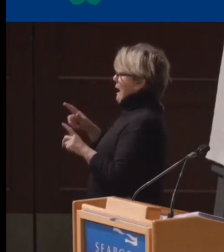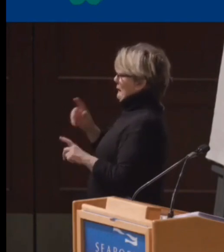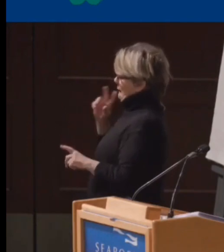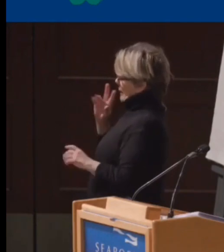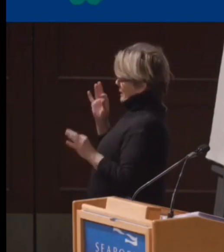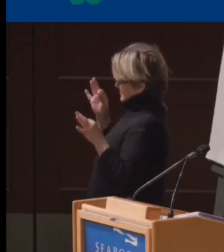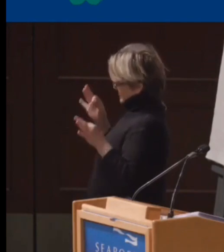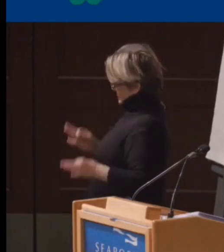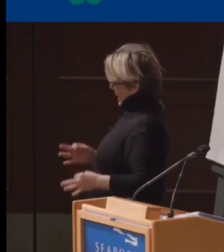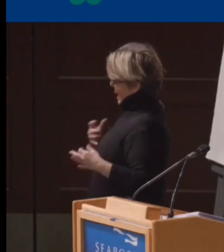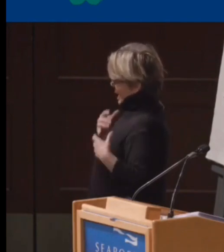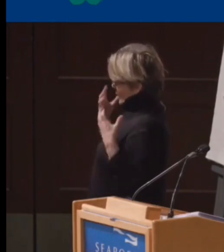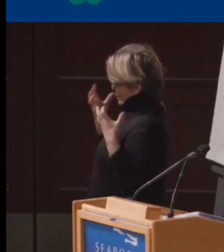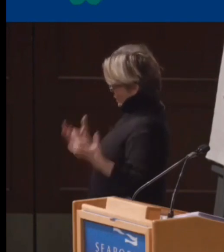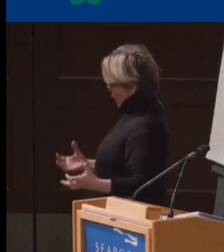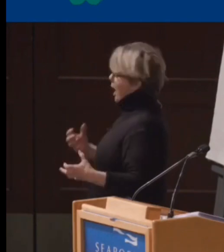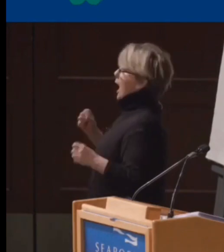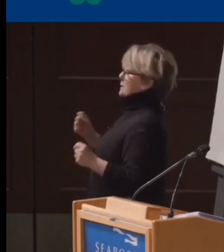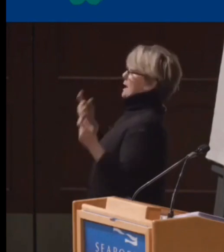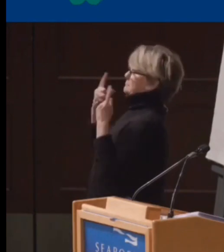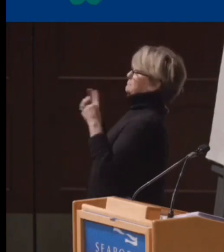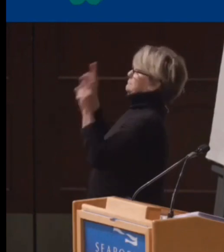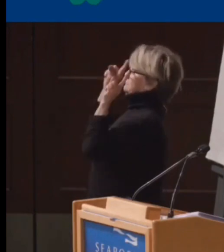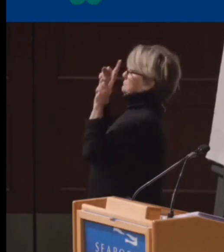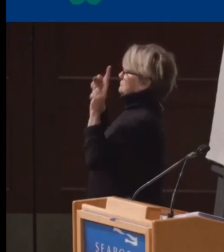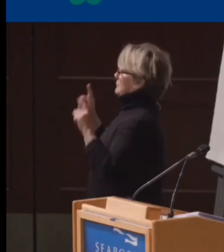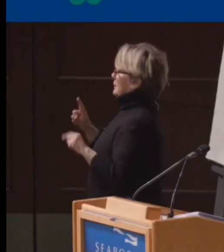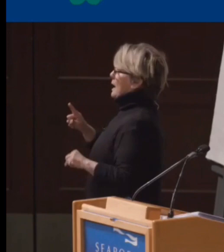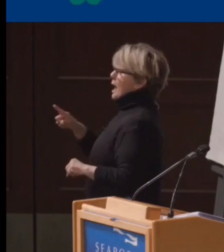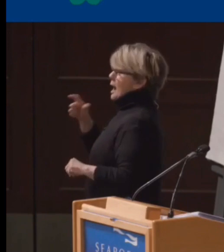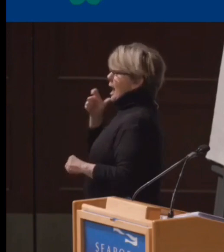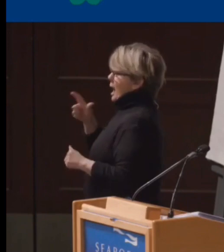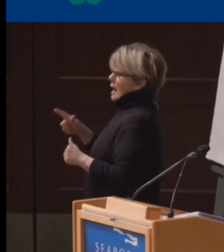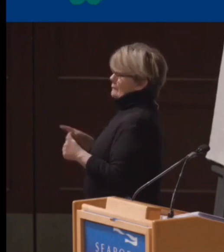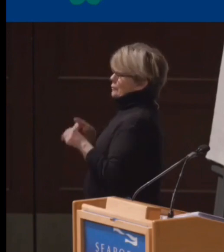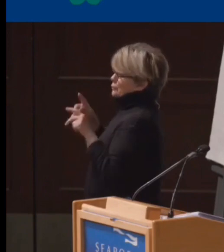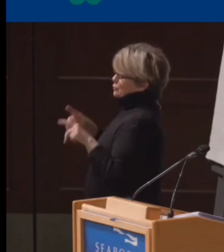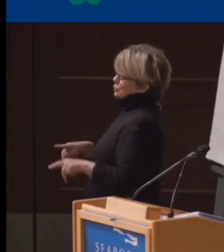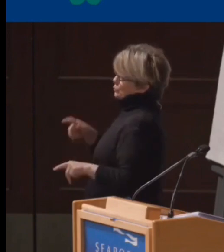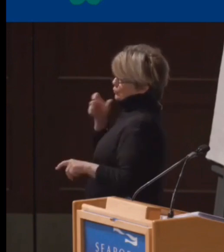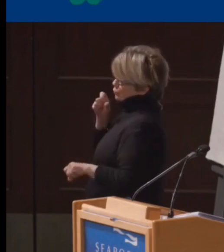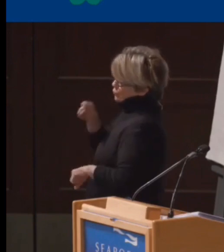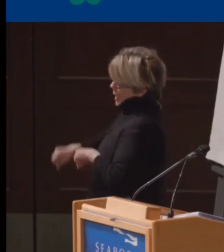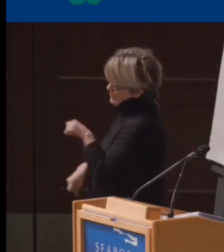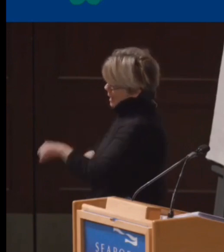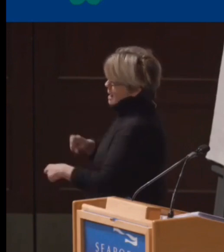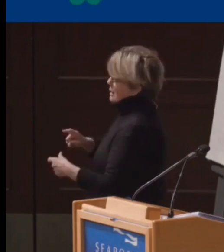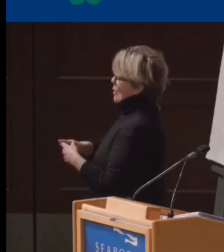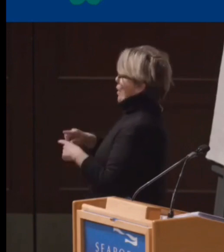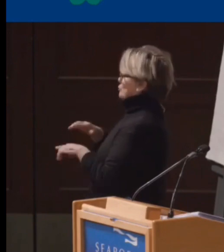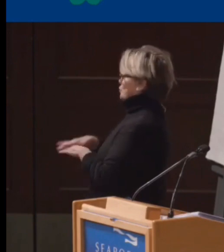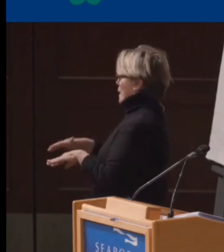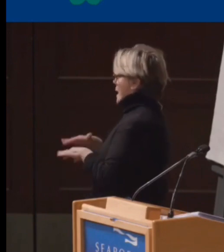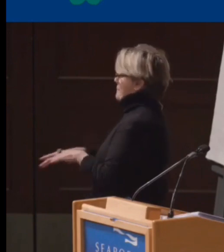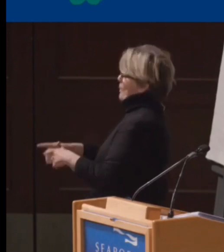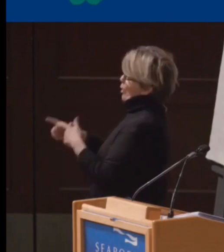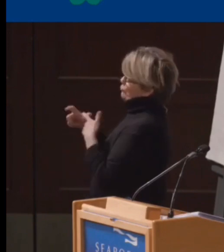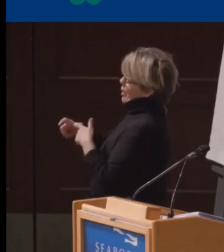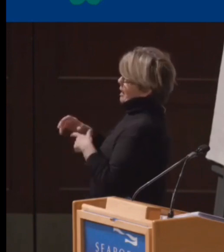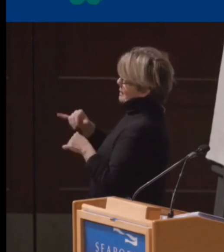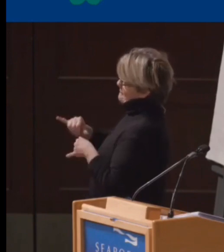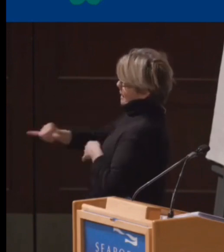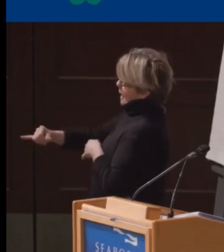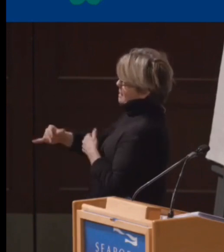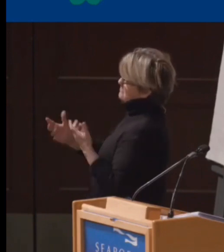my mind to. I wasn't the first my age to ride a bike or swim or even run a mile. But once